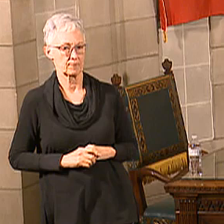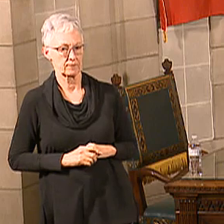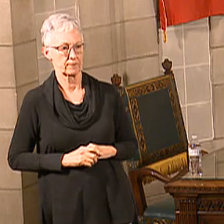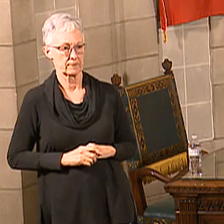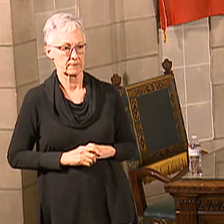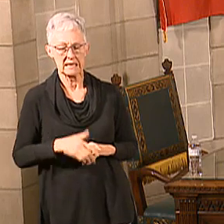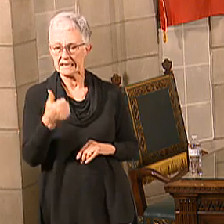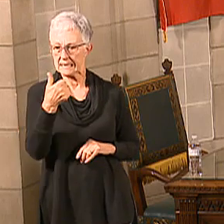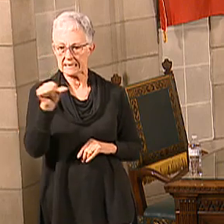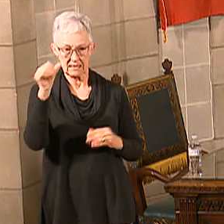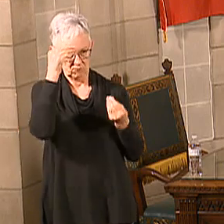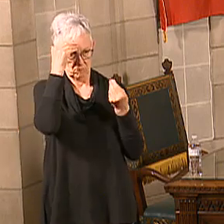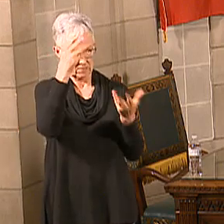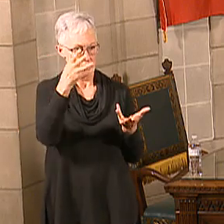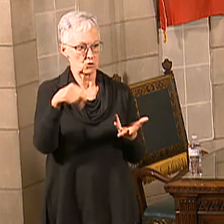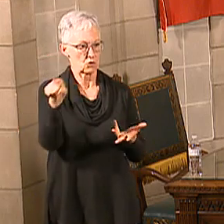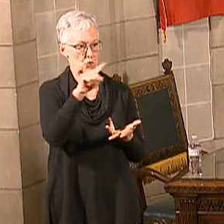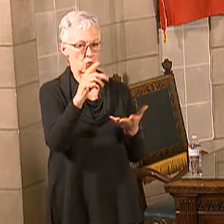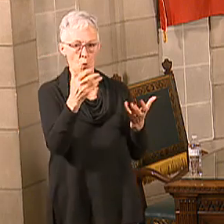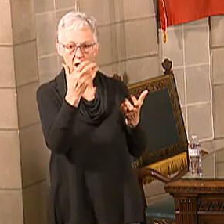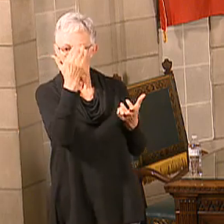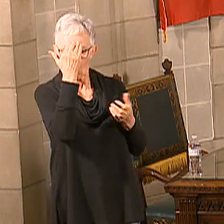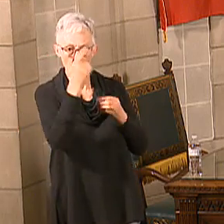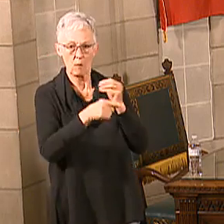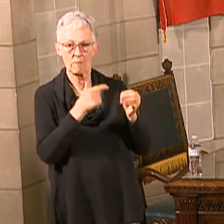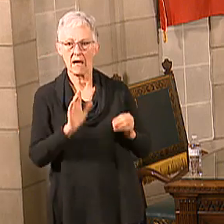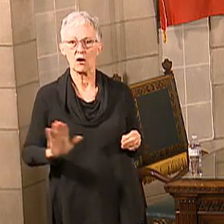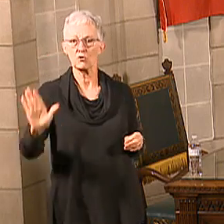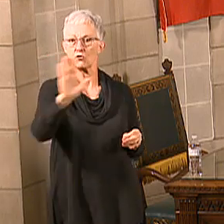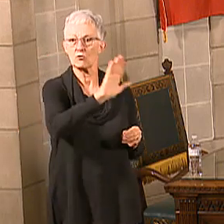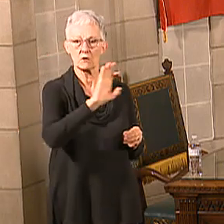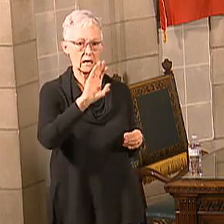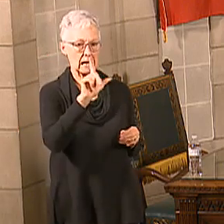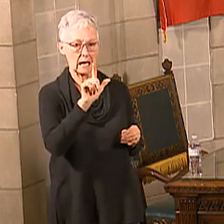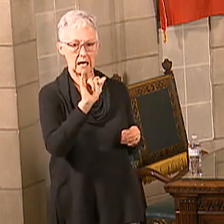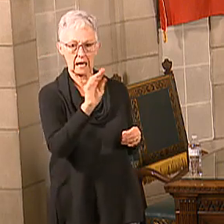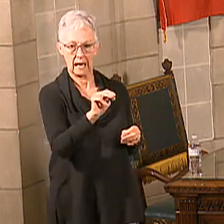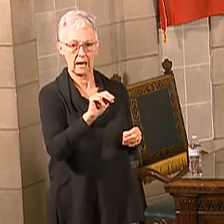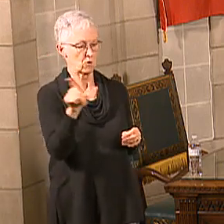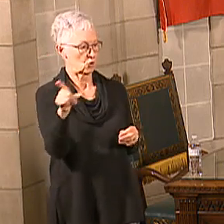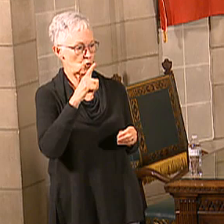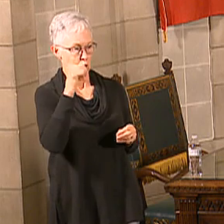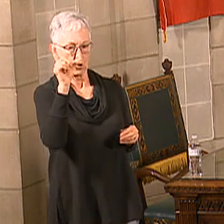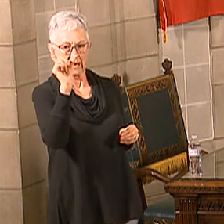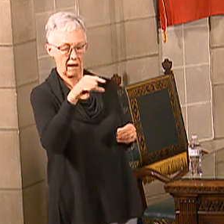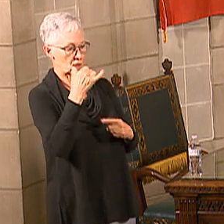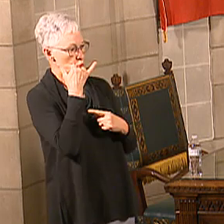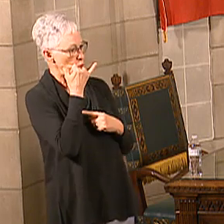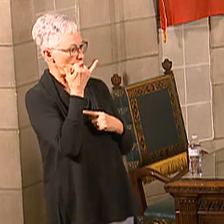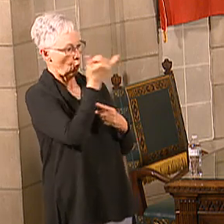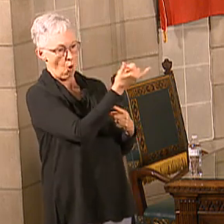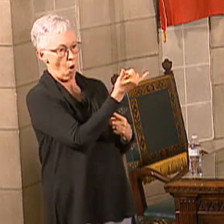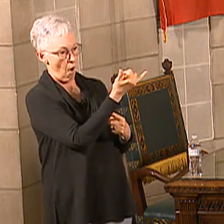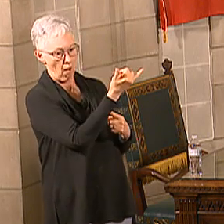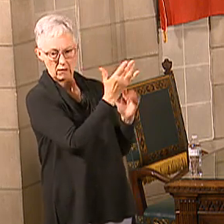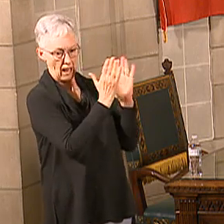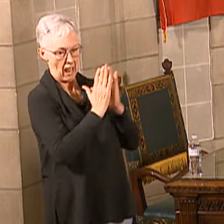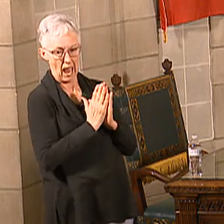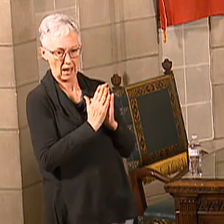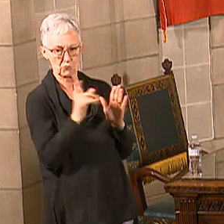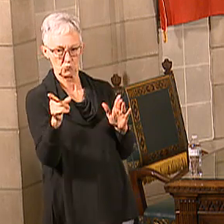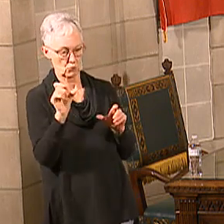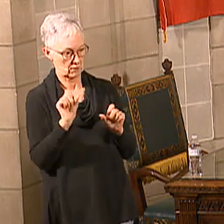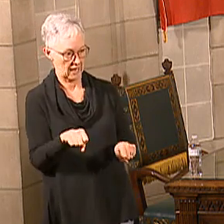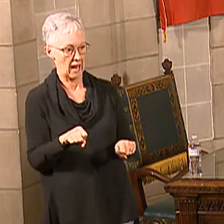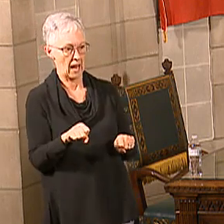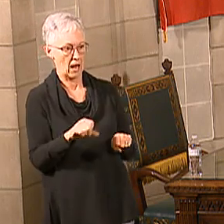that you need about your claim. You do not have to call and see what's the status of anything, and that will